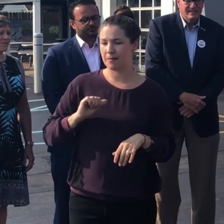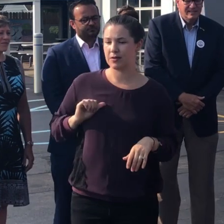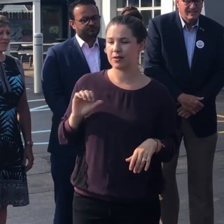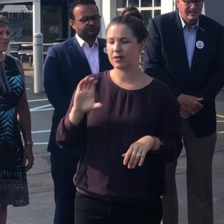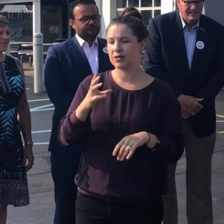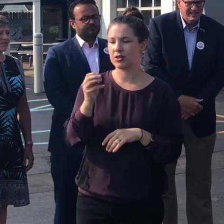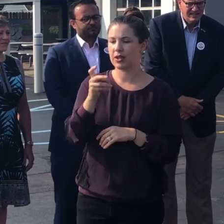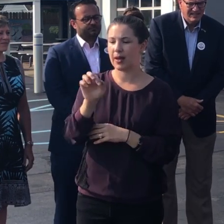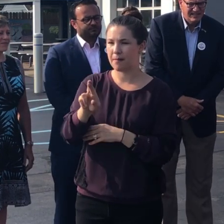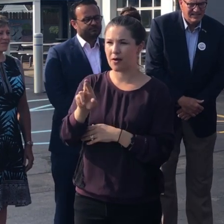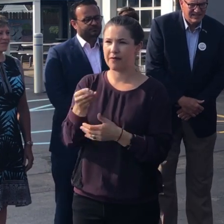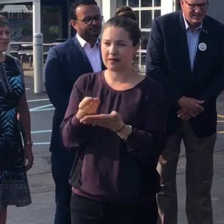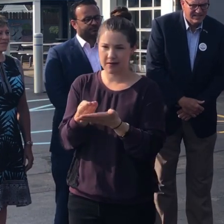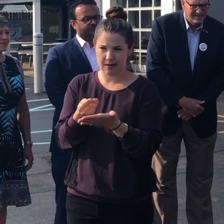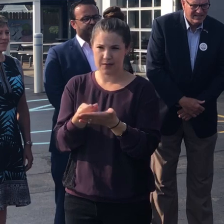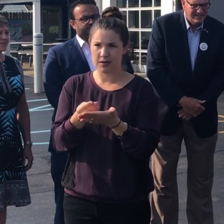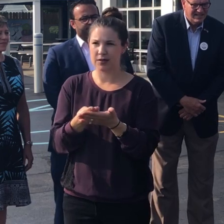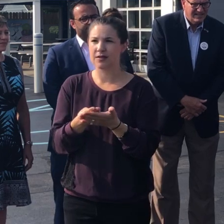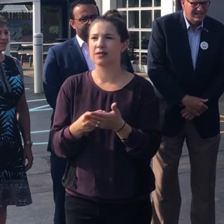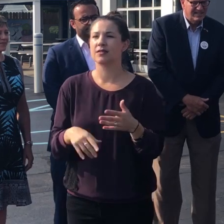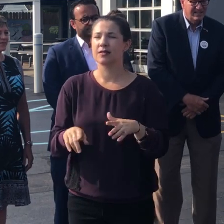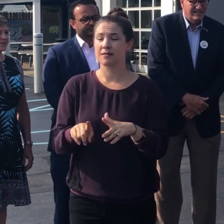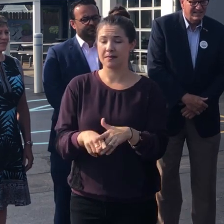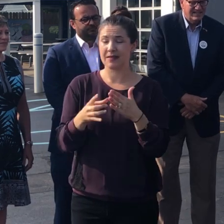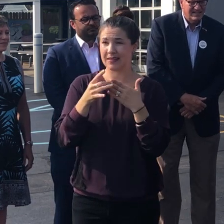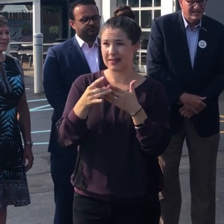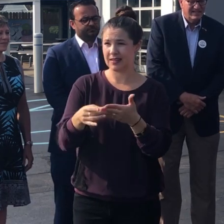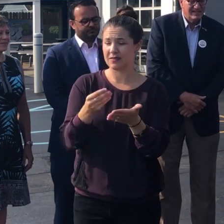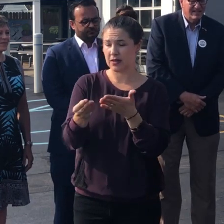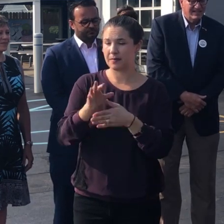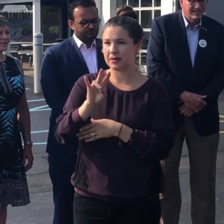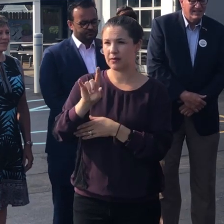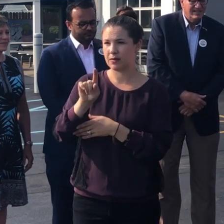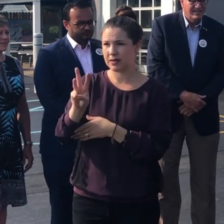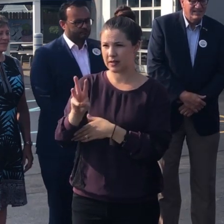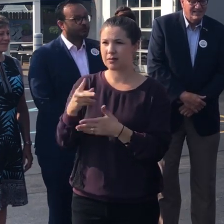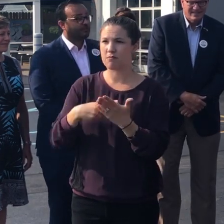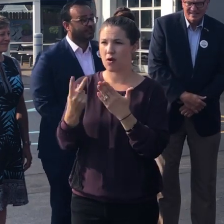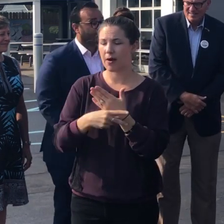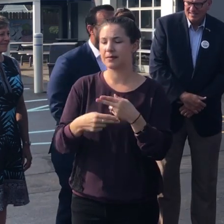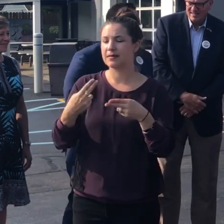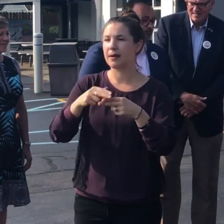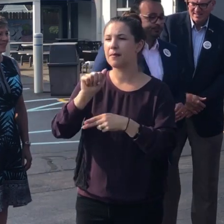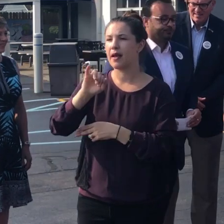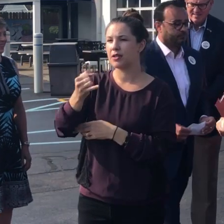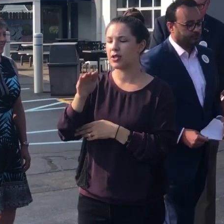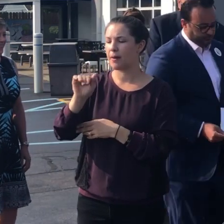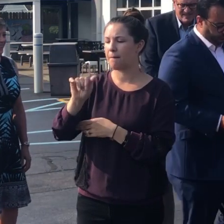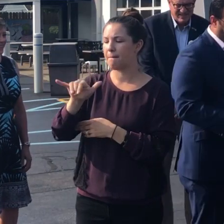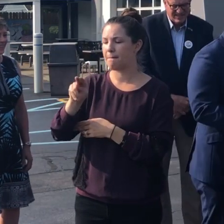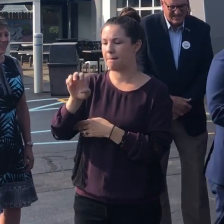of Commerce, who is taking the lead on our Shop 716 program, AJ Baines.